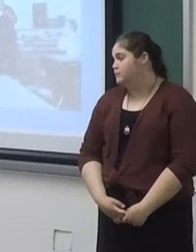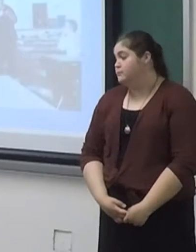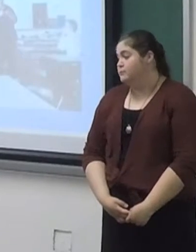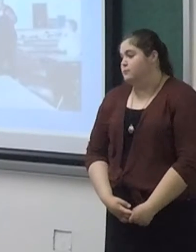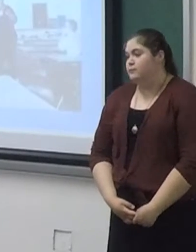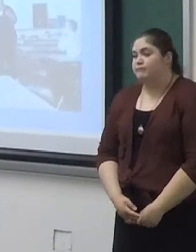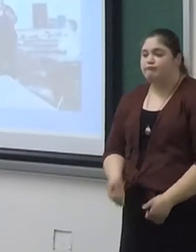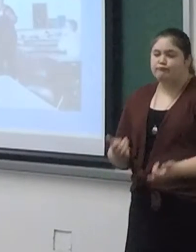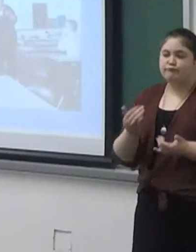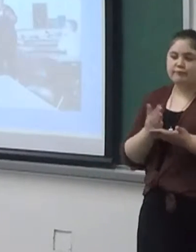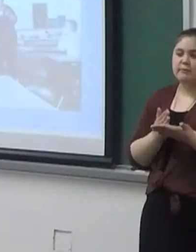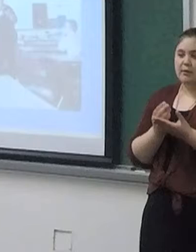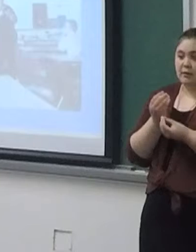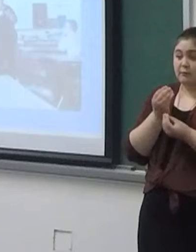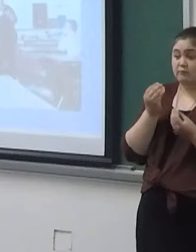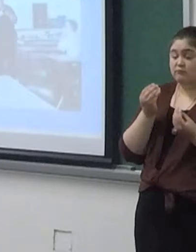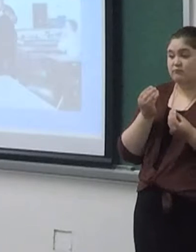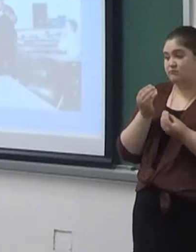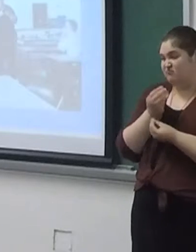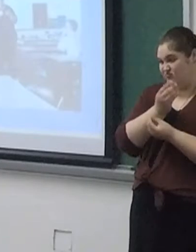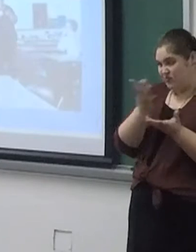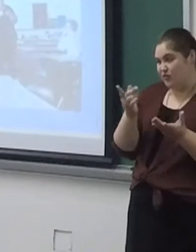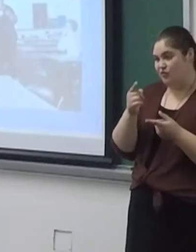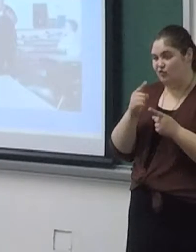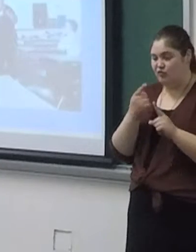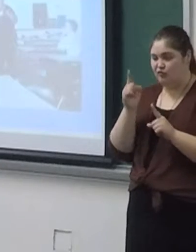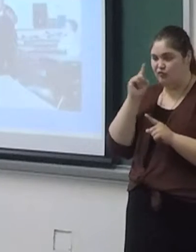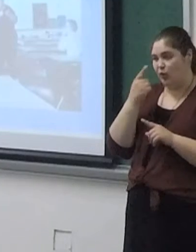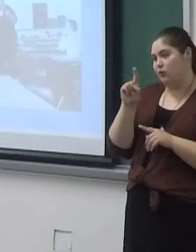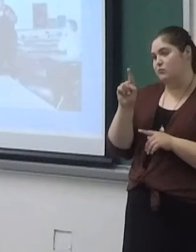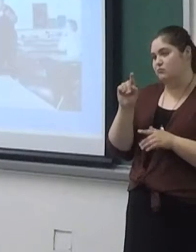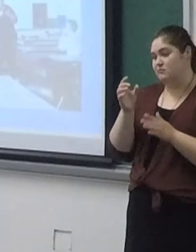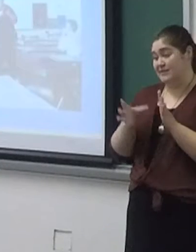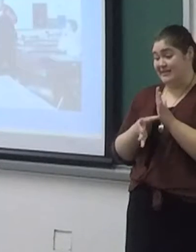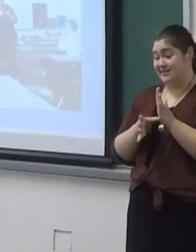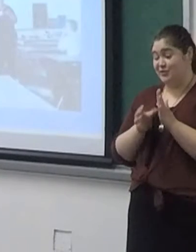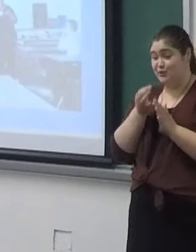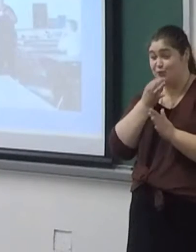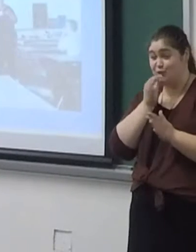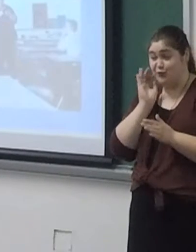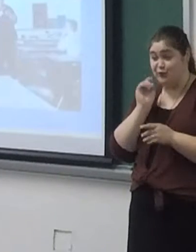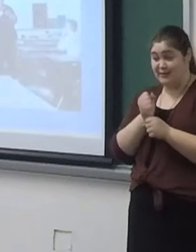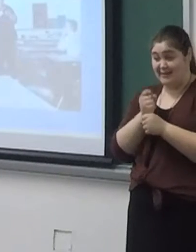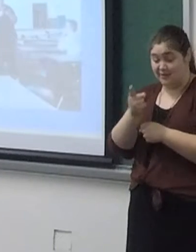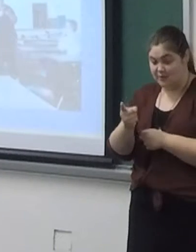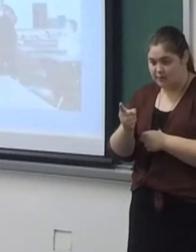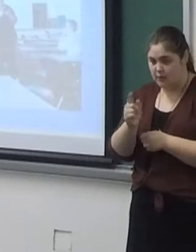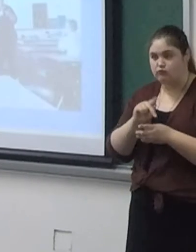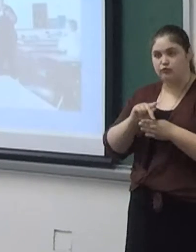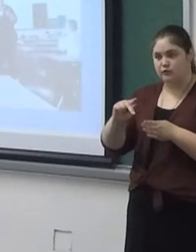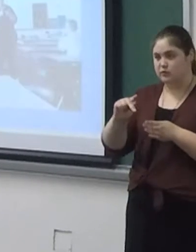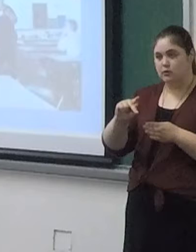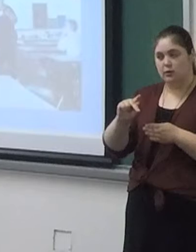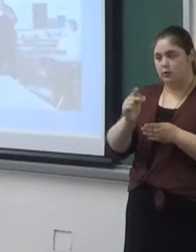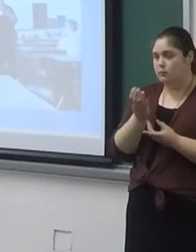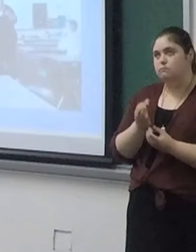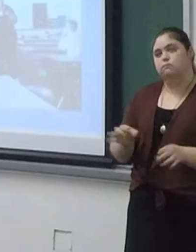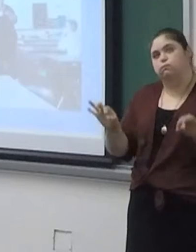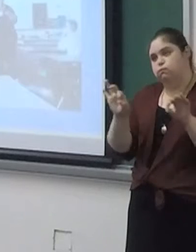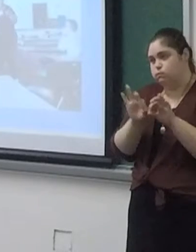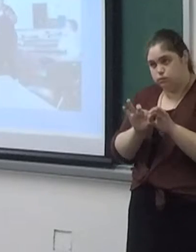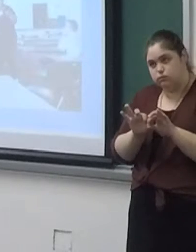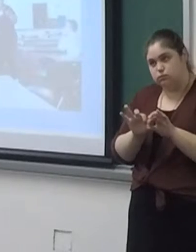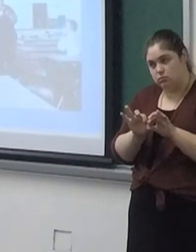And then just some advice for you future seniors. Like I said, professionalism is a really key